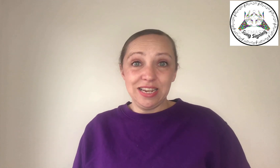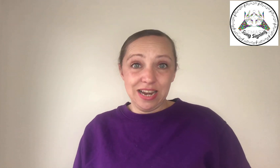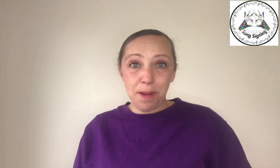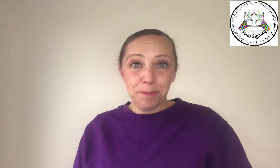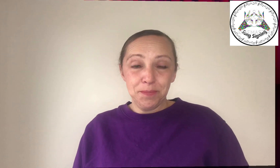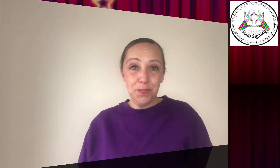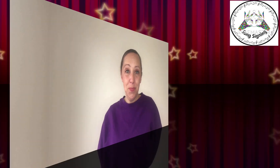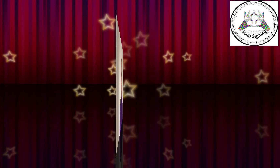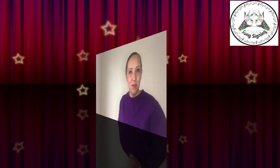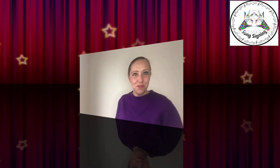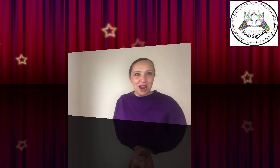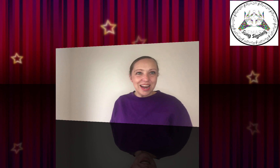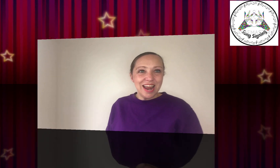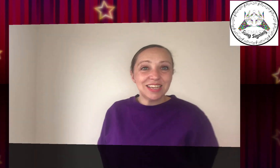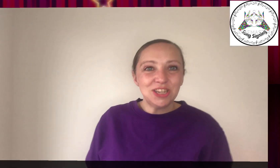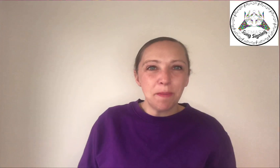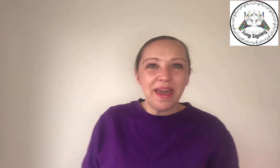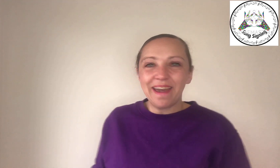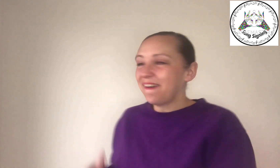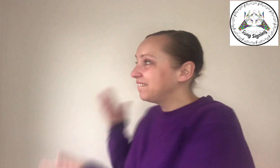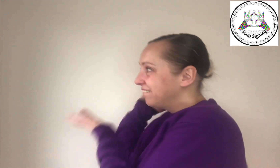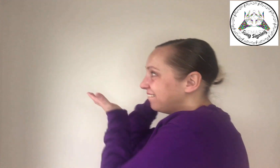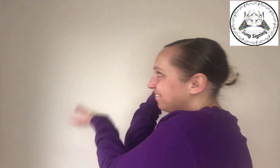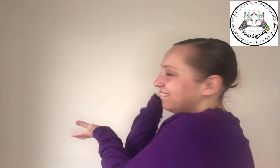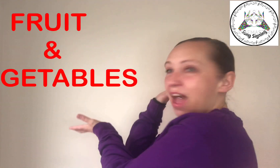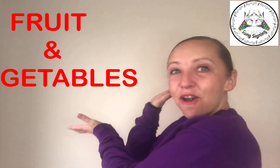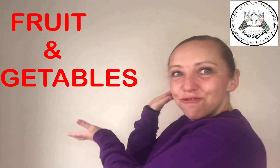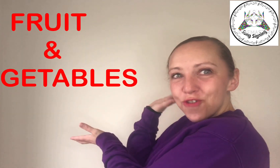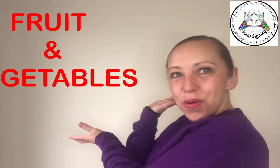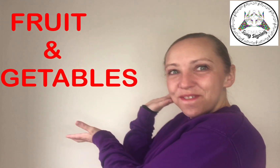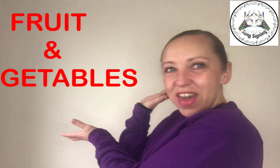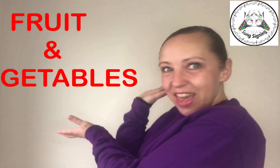dinner. Right, next topic, fruit and veg.